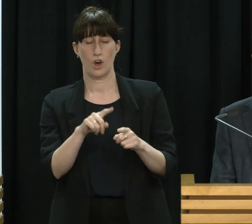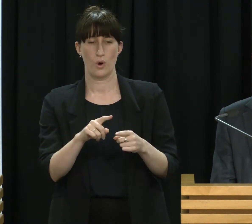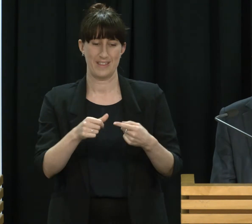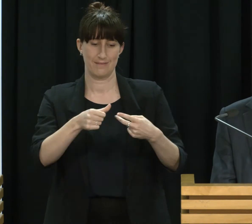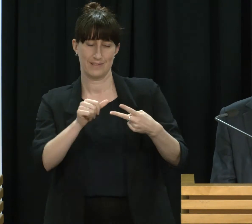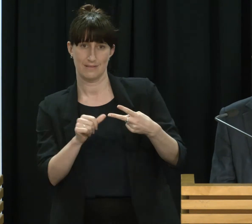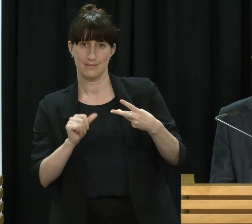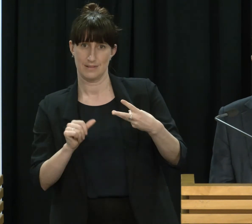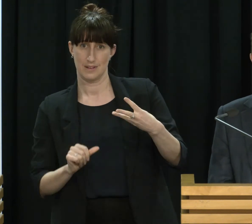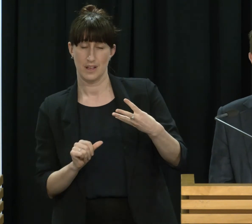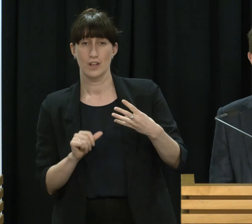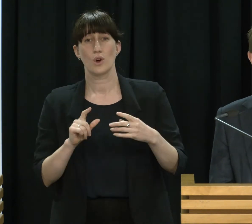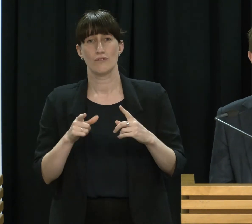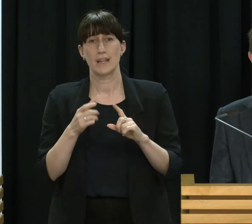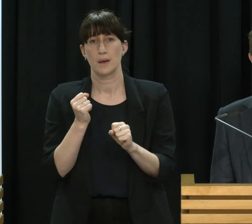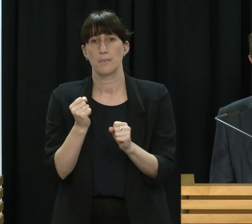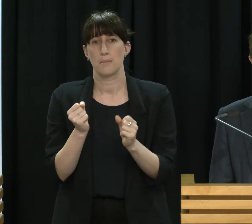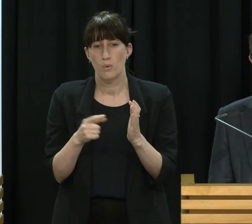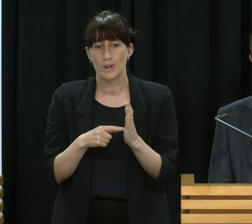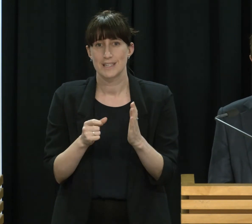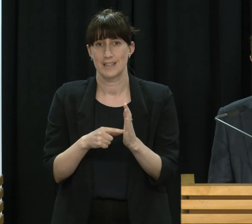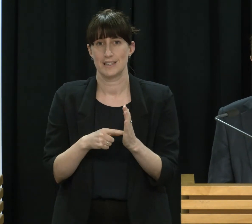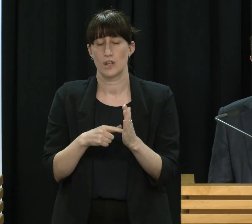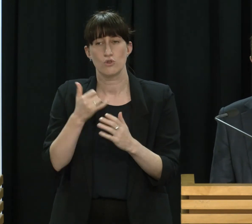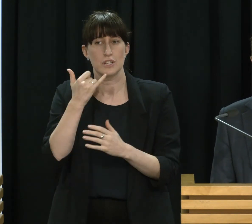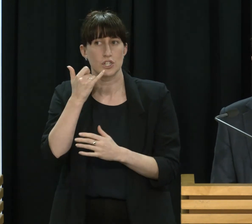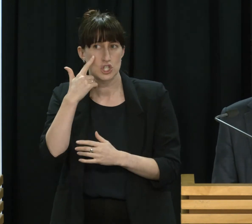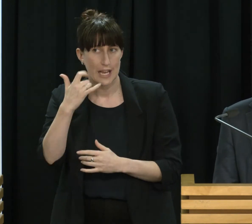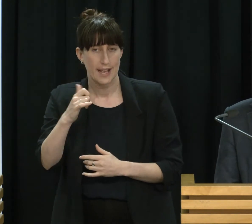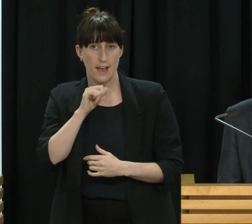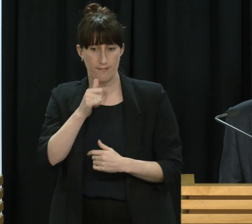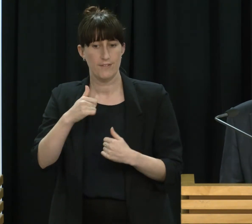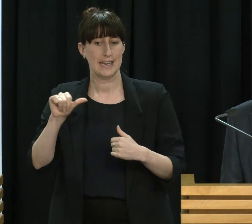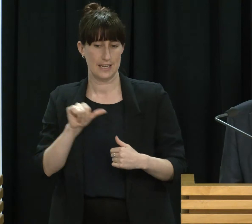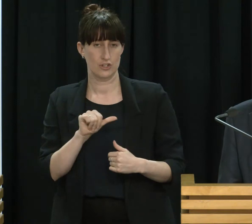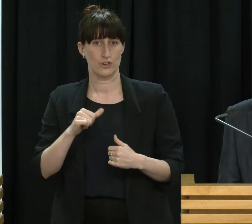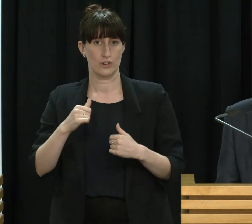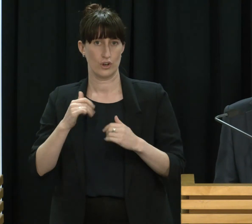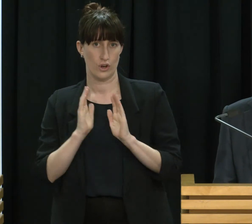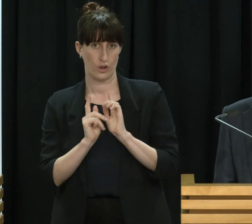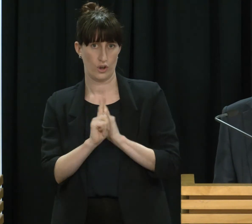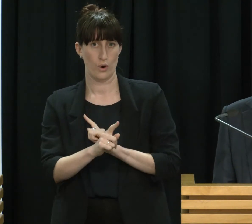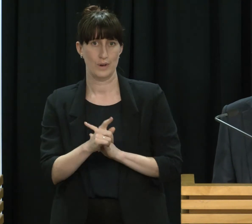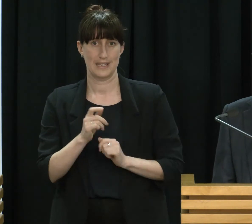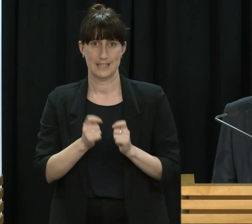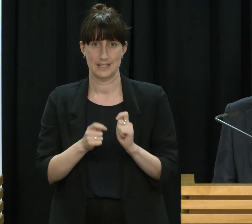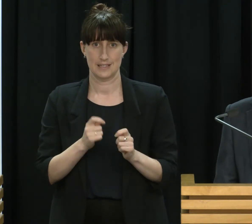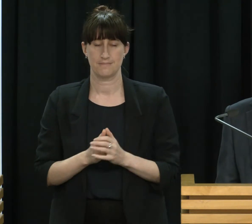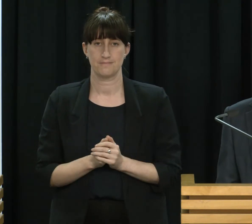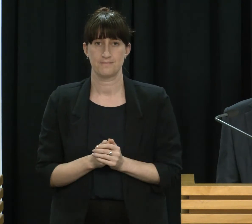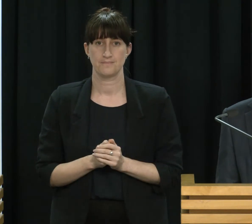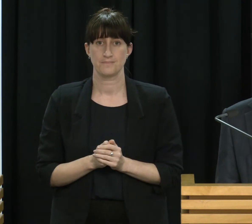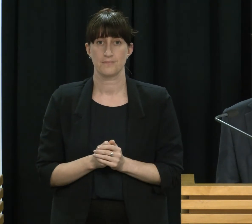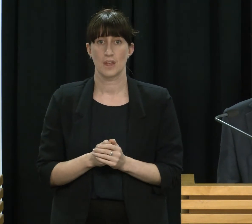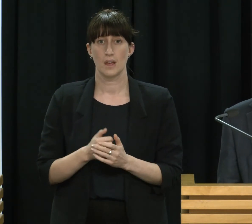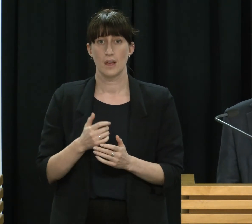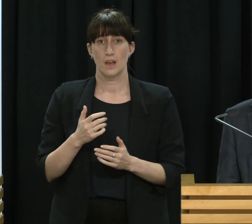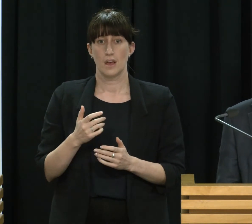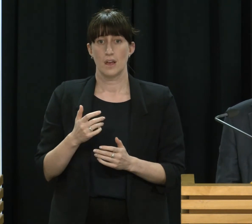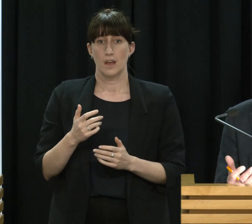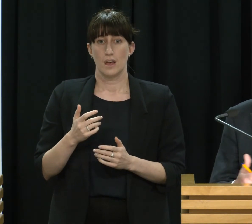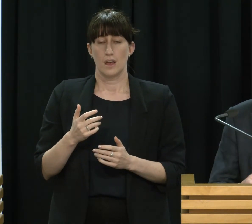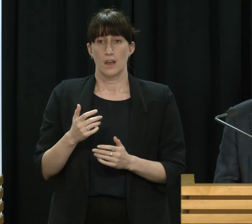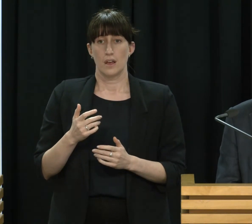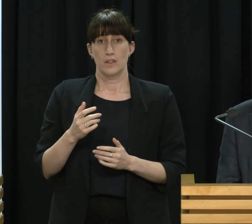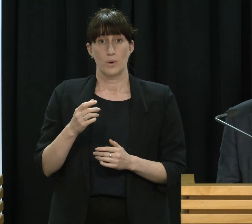ahead. There is additional staffing at all the testing centres, and I want to do a shout out to Whanganui DHB, from where 4 public